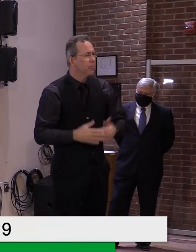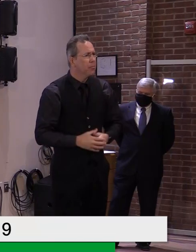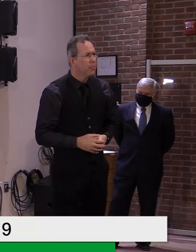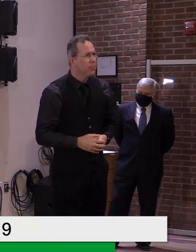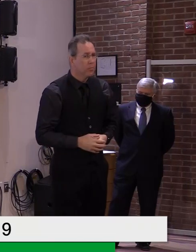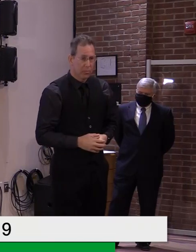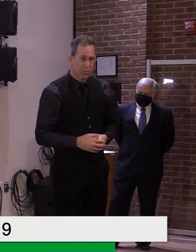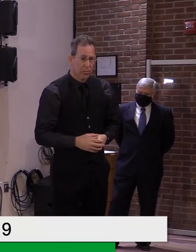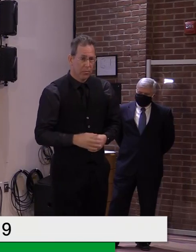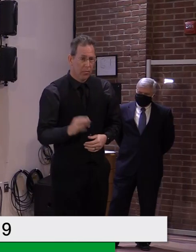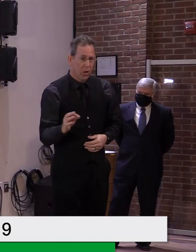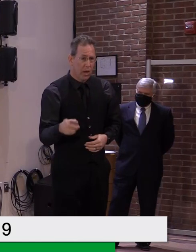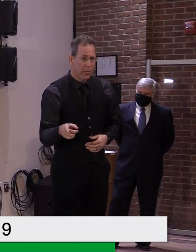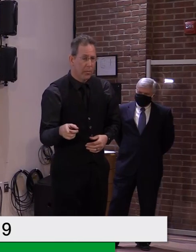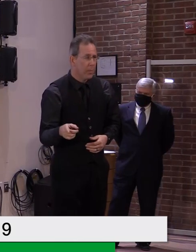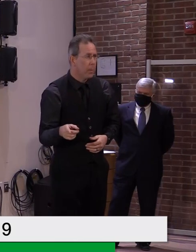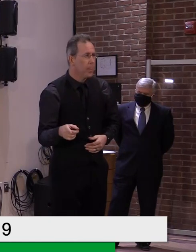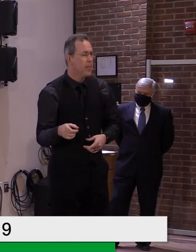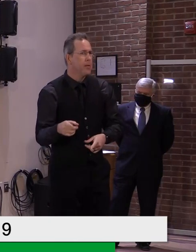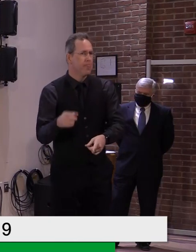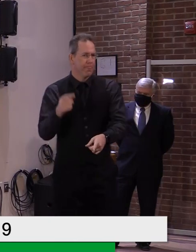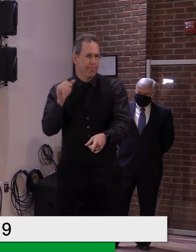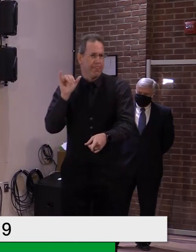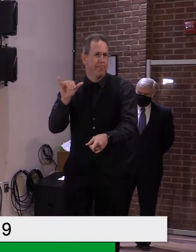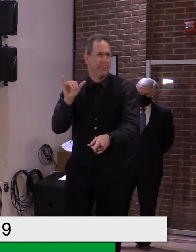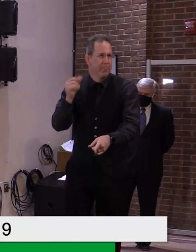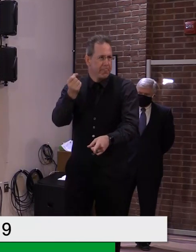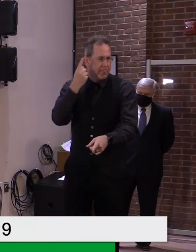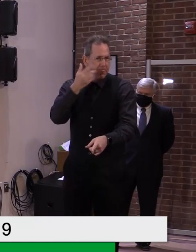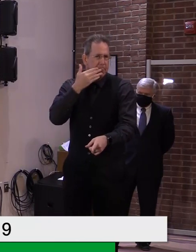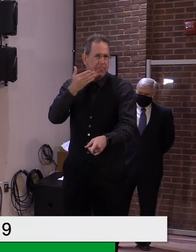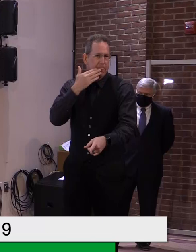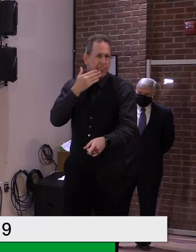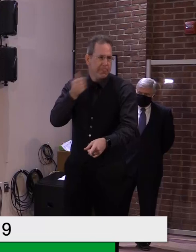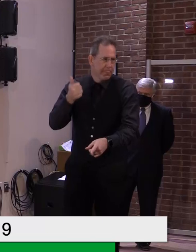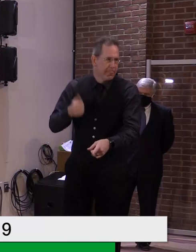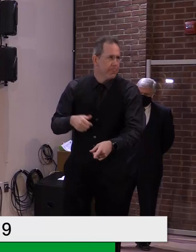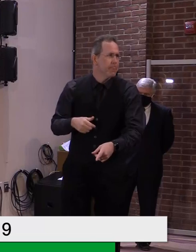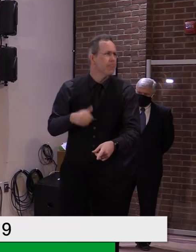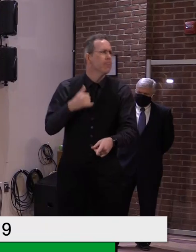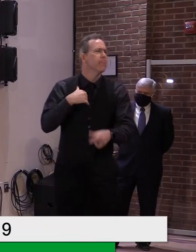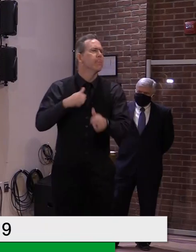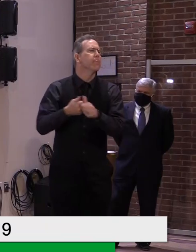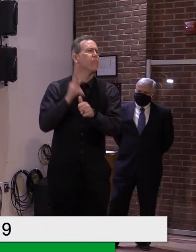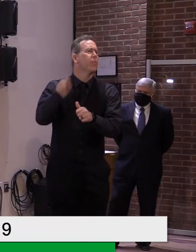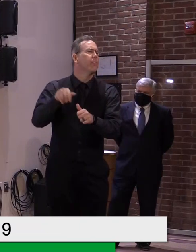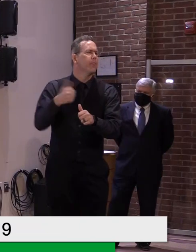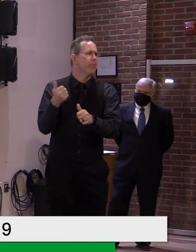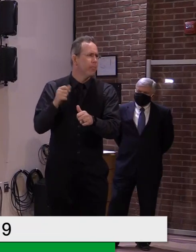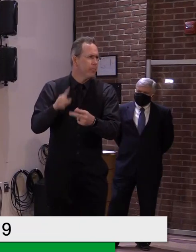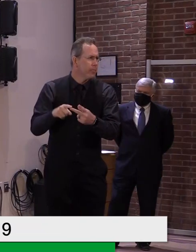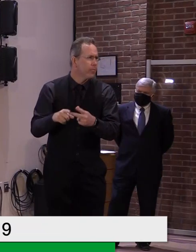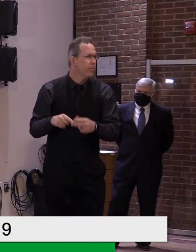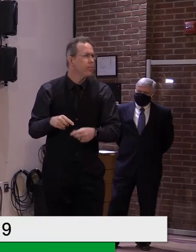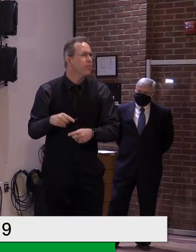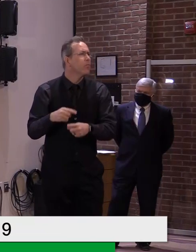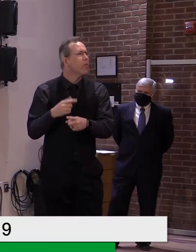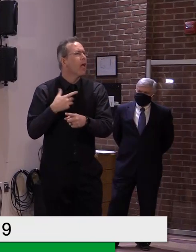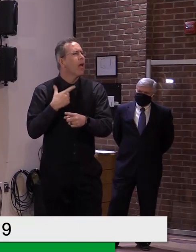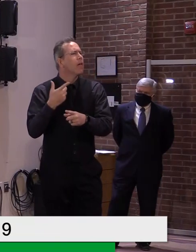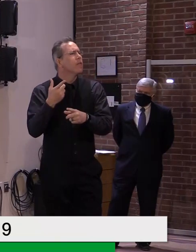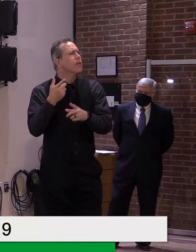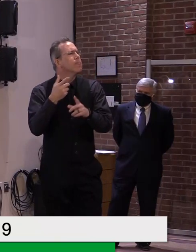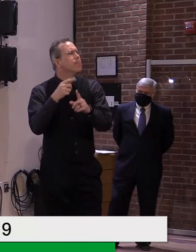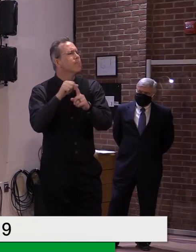For sure. Do we have documented cases yet of fully vaccinated people in Vermont getting COVID-19? And if not, is that something that people really